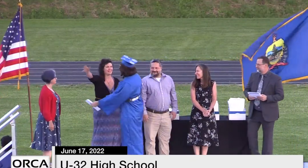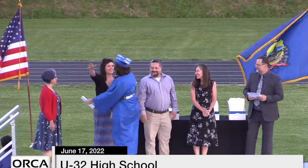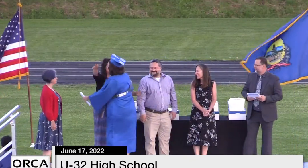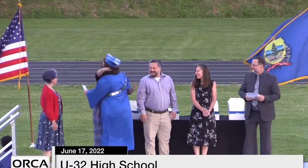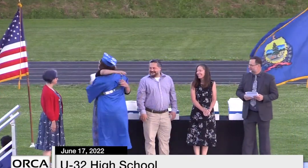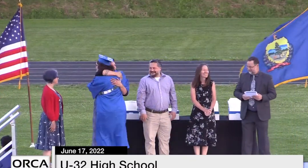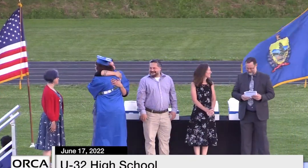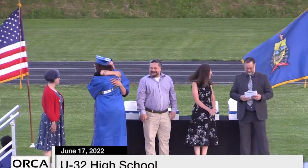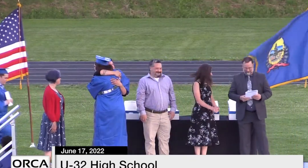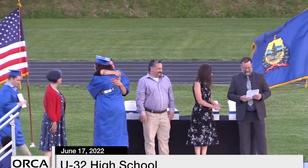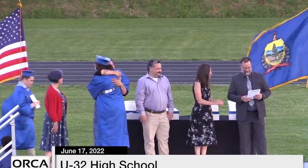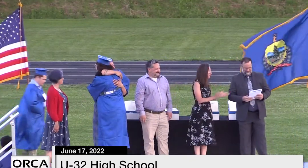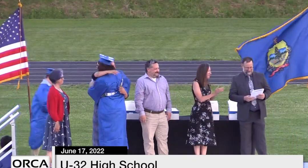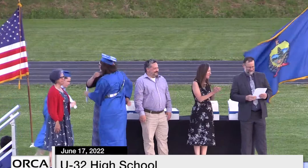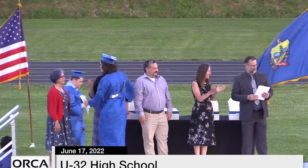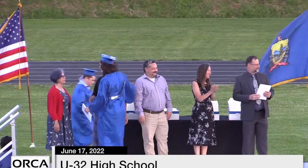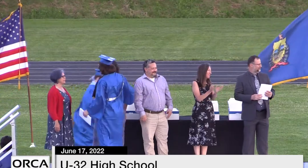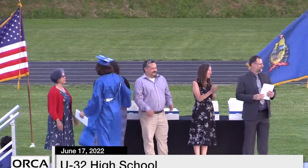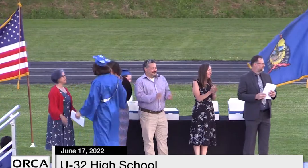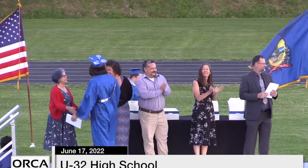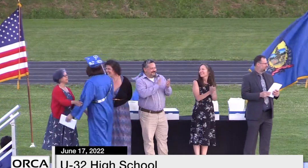Kale Everett Humke.